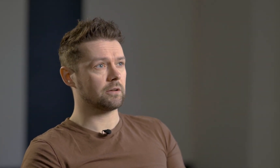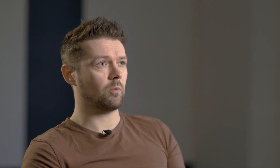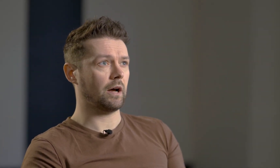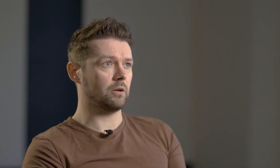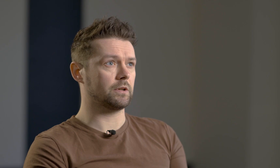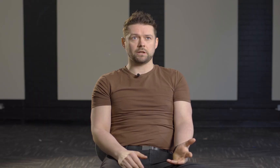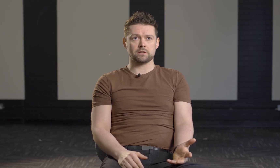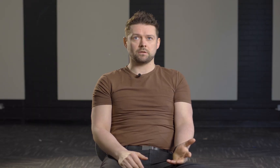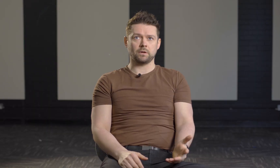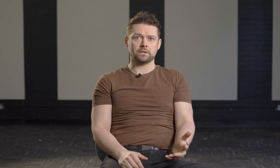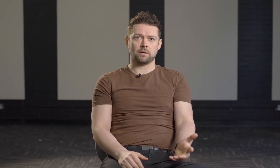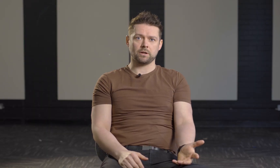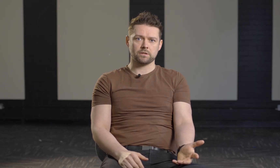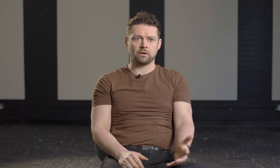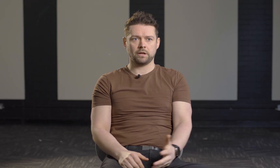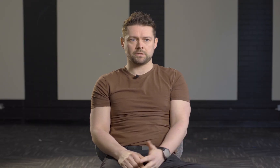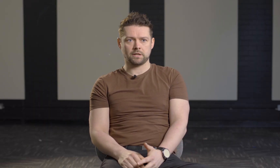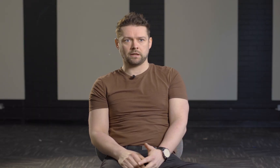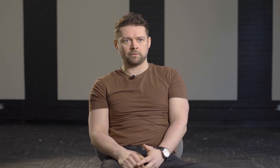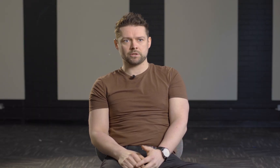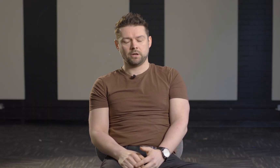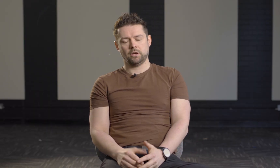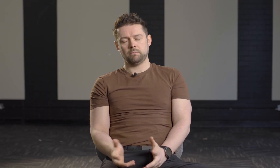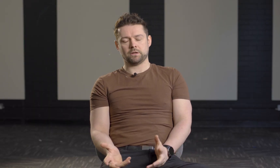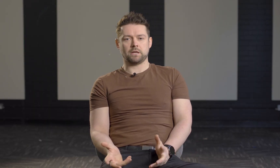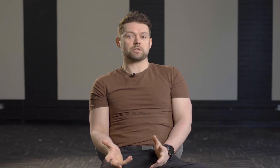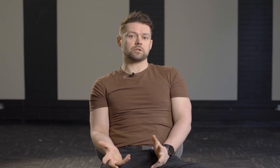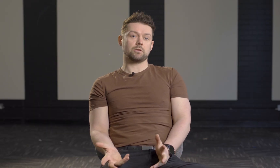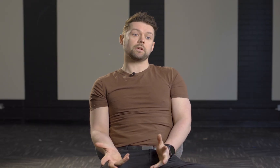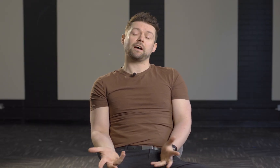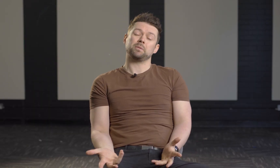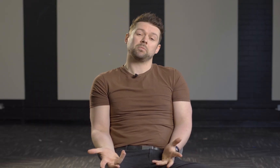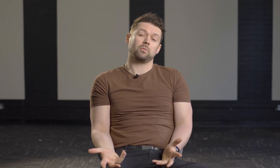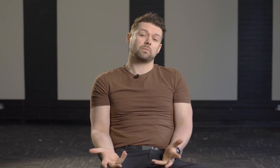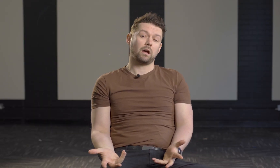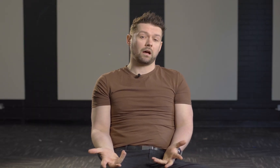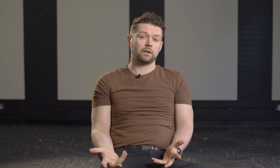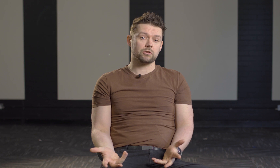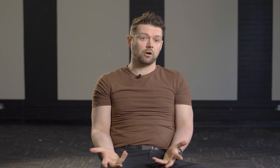why you would need to interpret a song into sign language because they just assume that deaf people can't enjoy